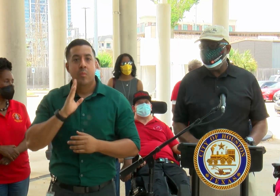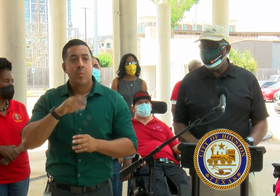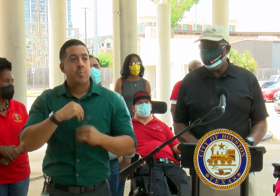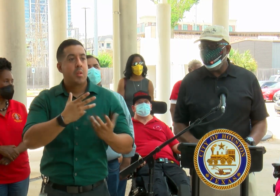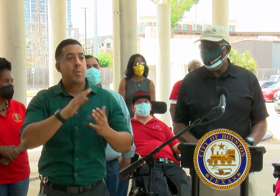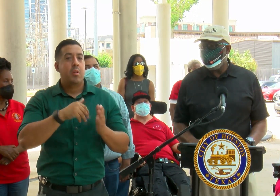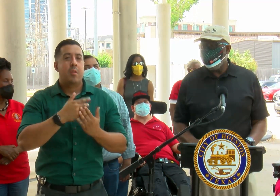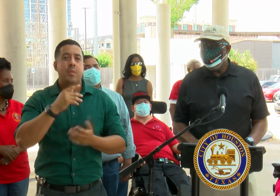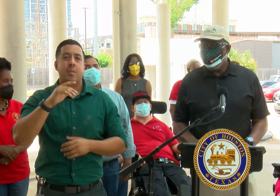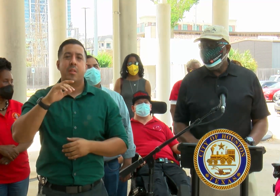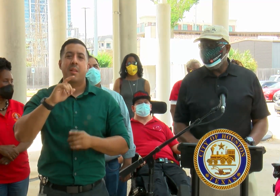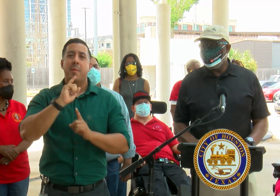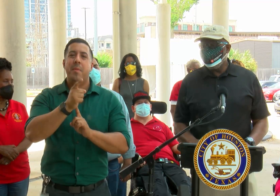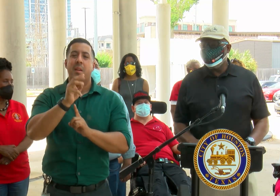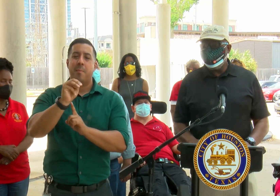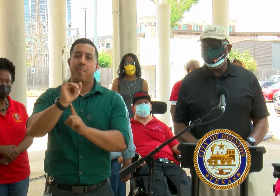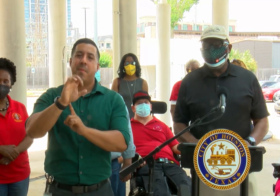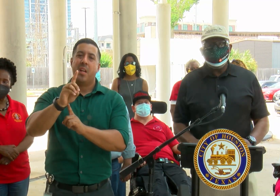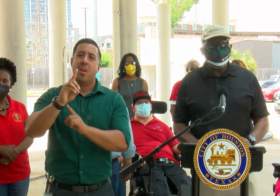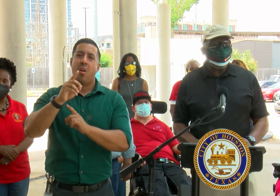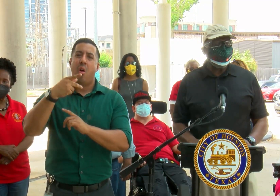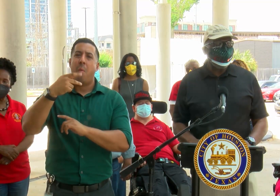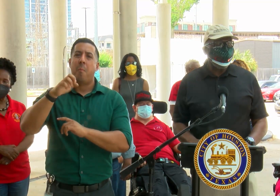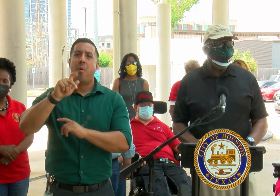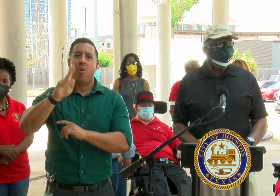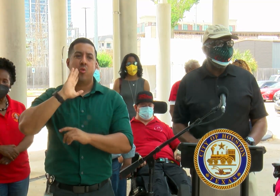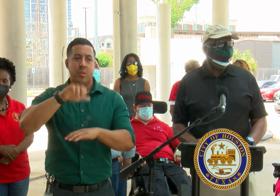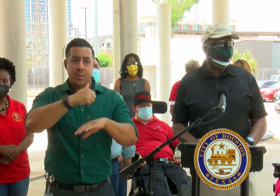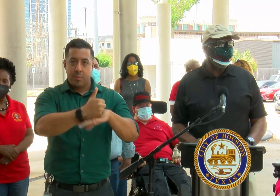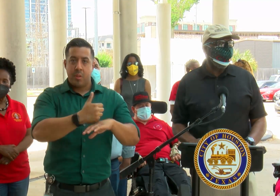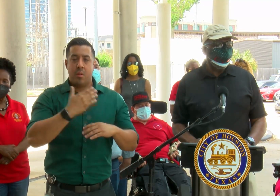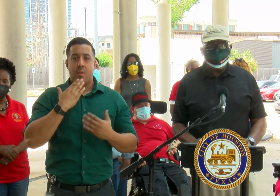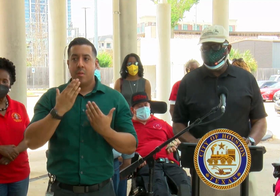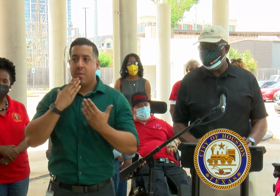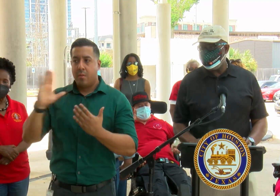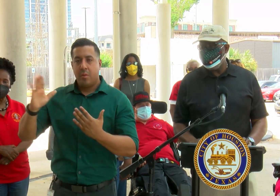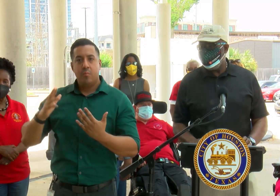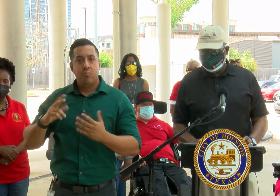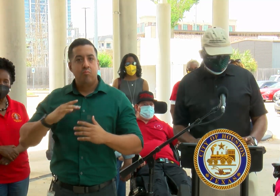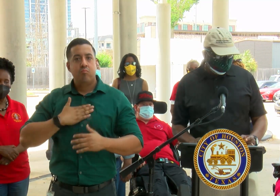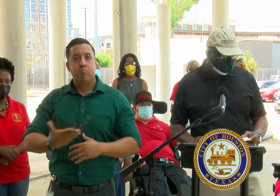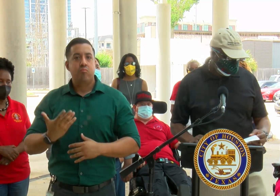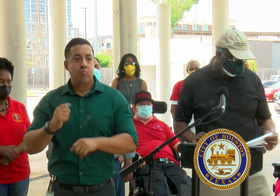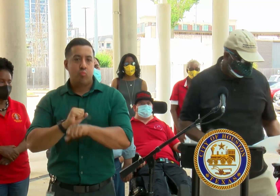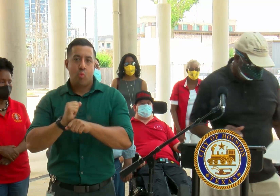down at Minute Maid Park, and we're grateful for the fact that they're willing to work with us.